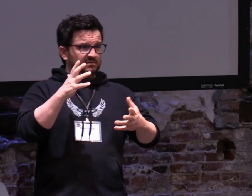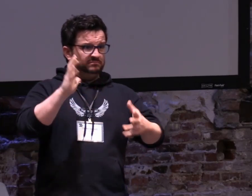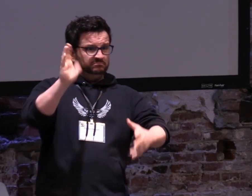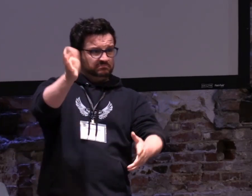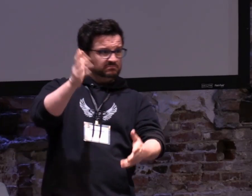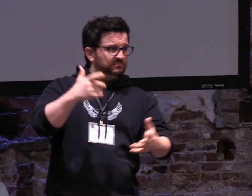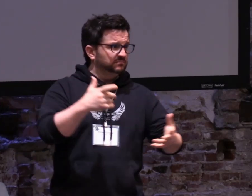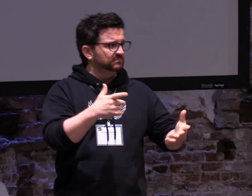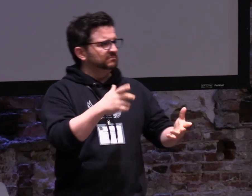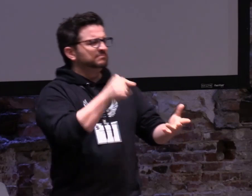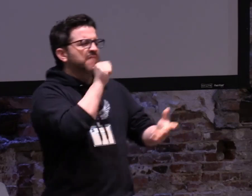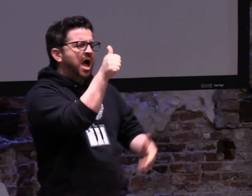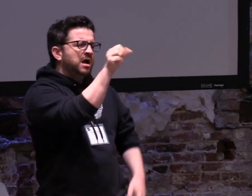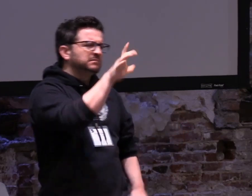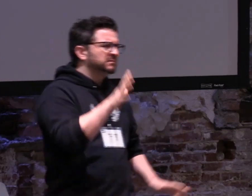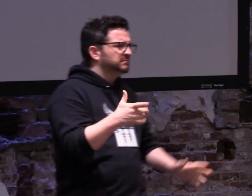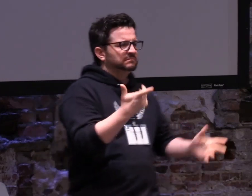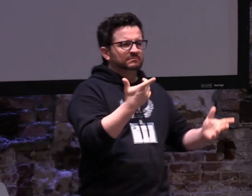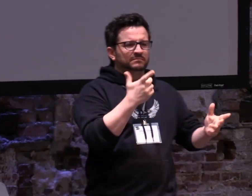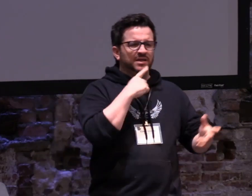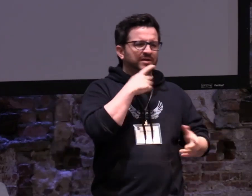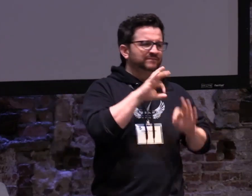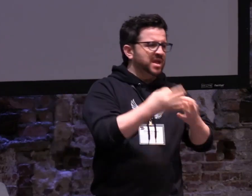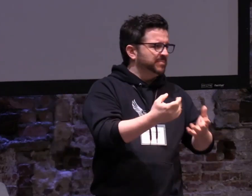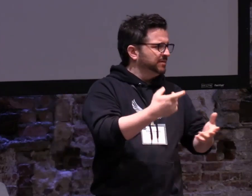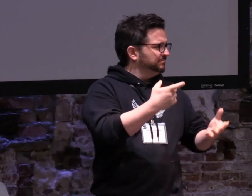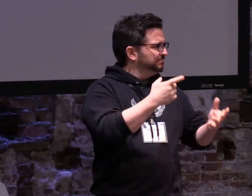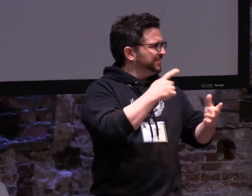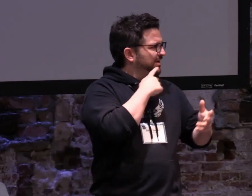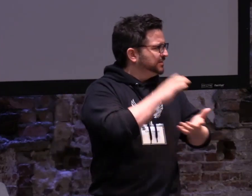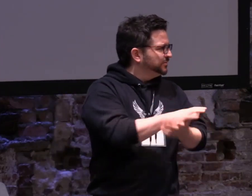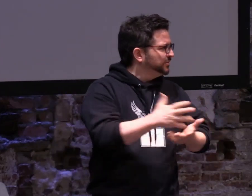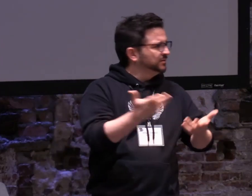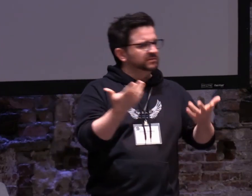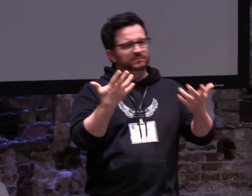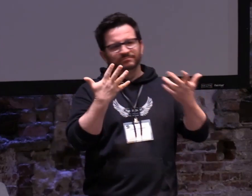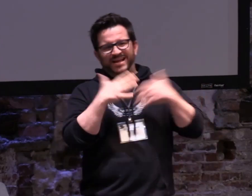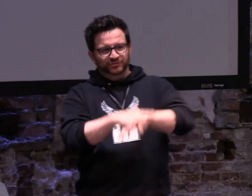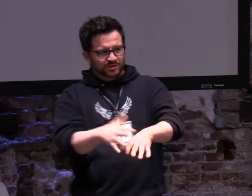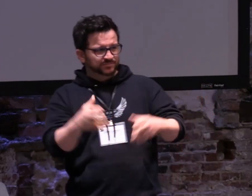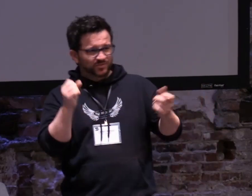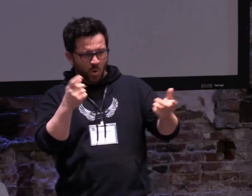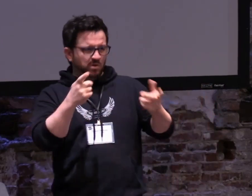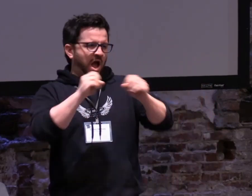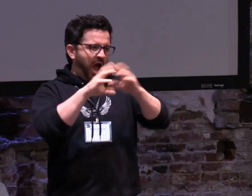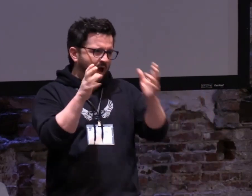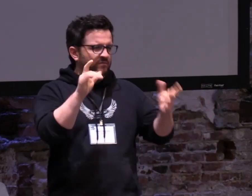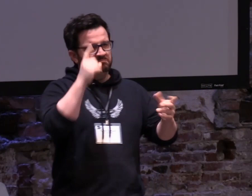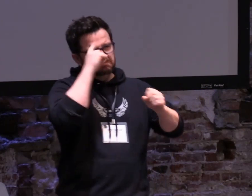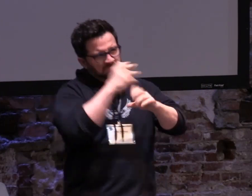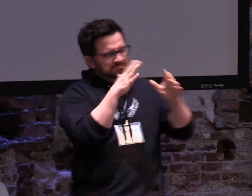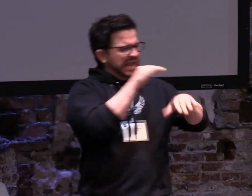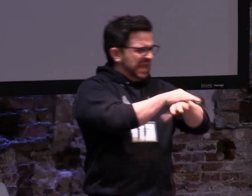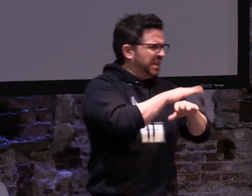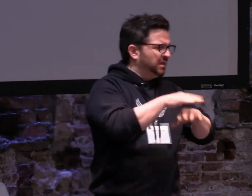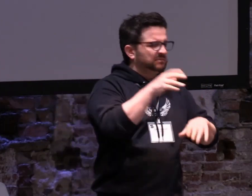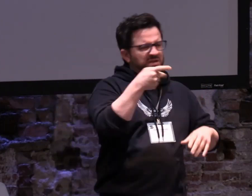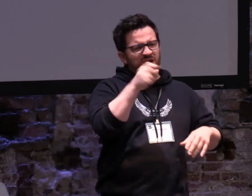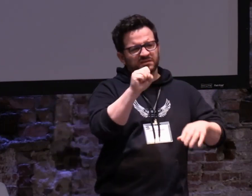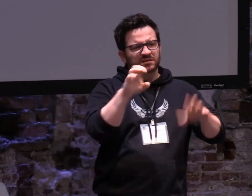permit signing in this competition? Would they allow ASL? I mean, who was the